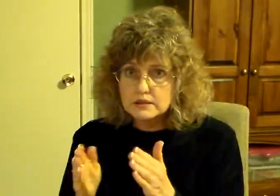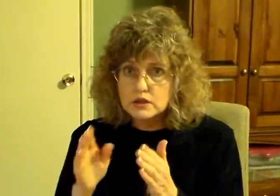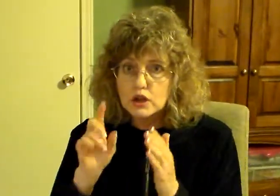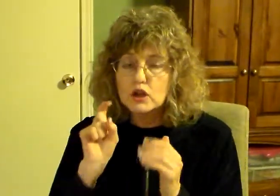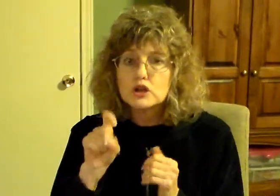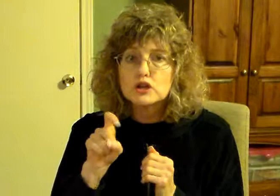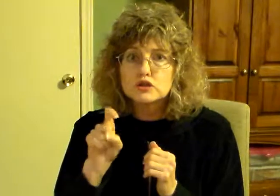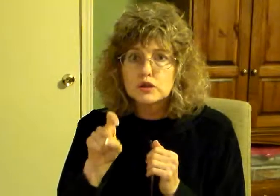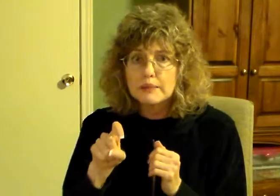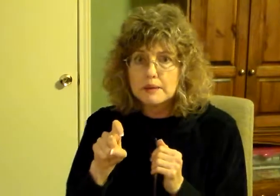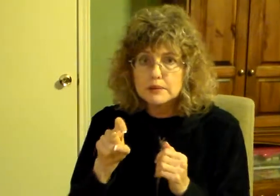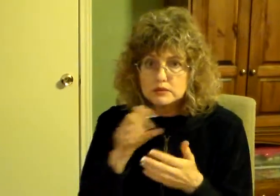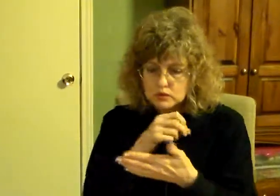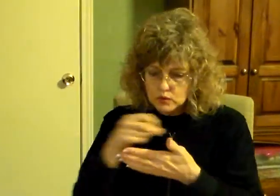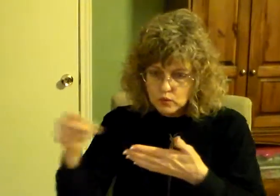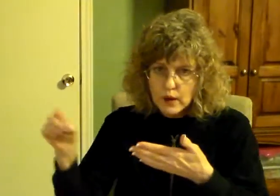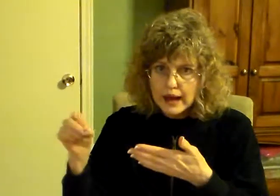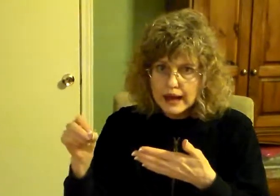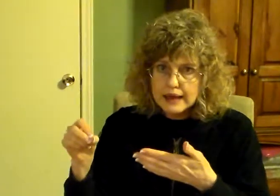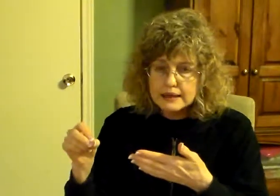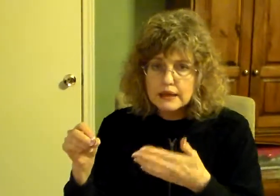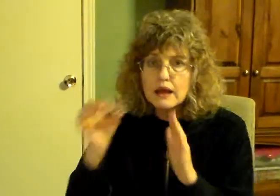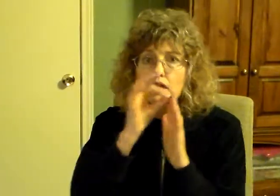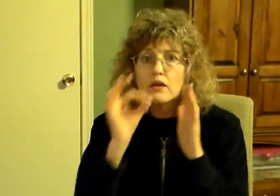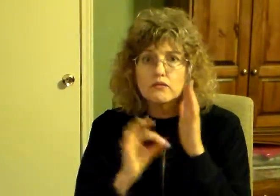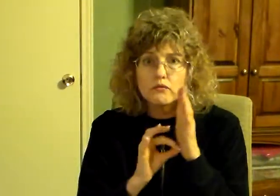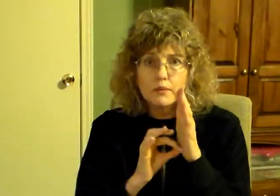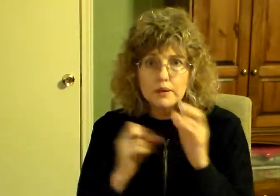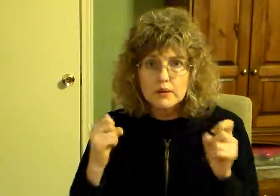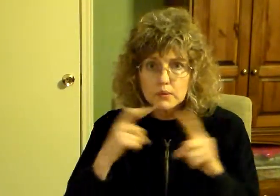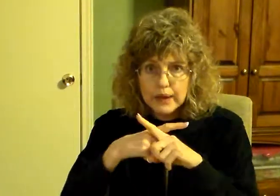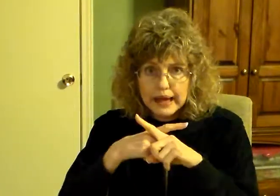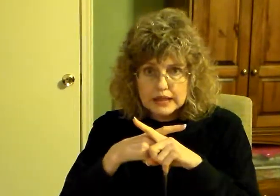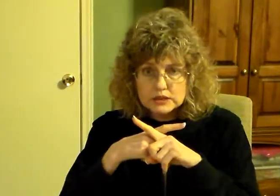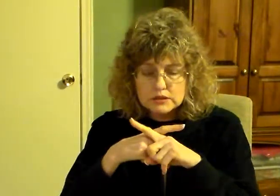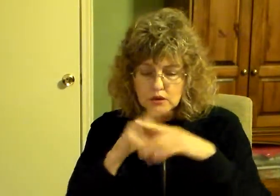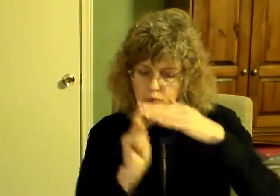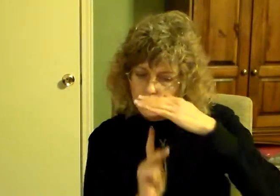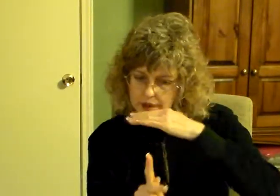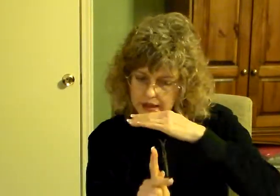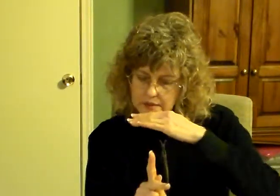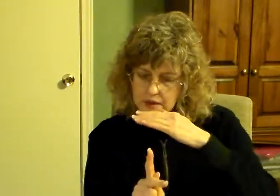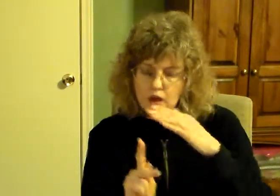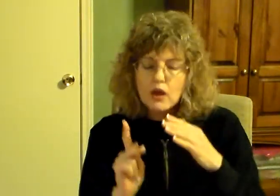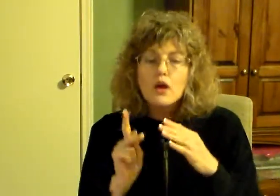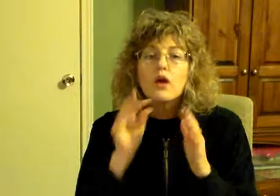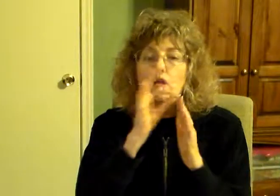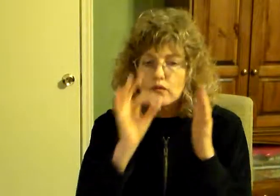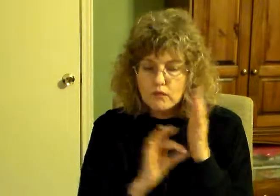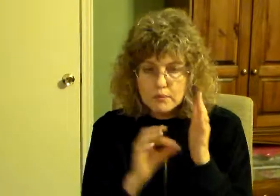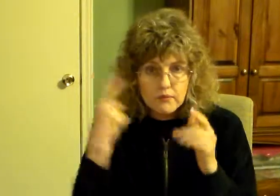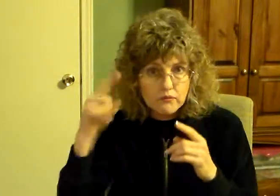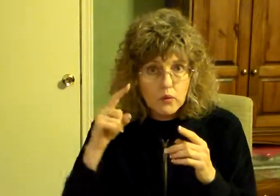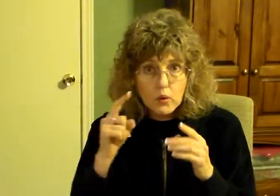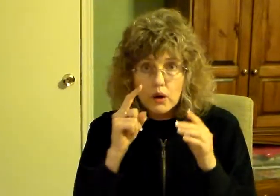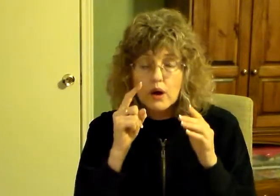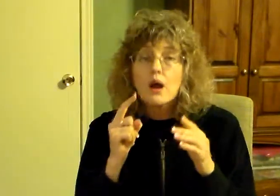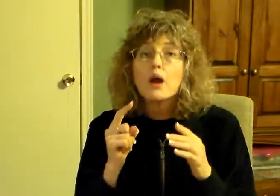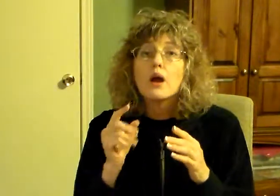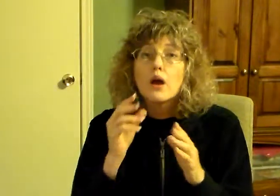write the formulas for the reactants, predict the formulas for the products, and balance the equation.